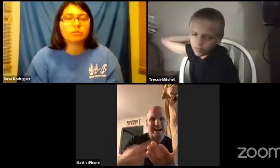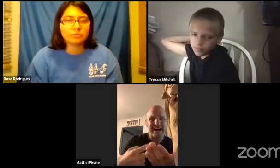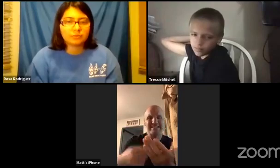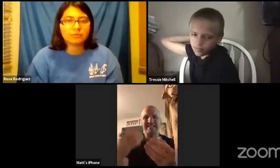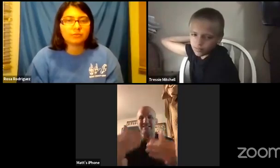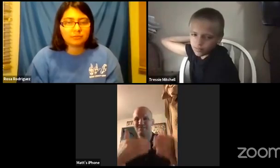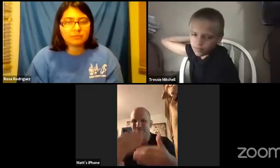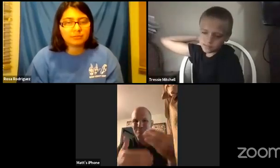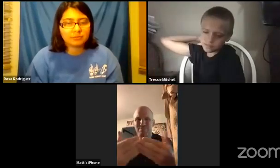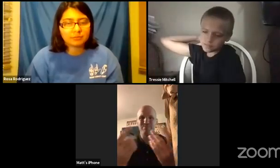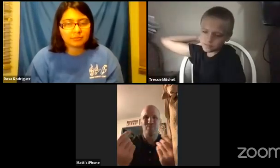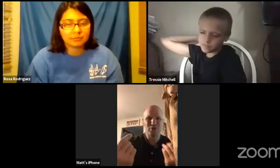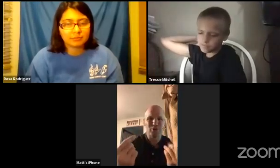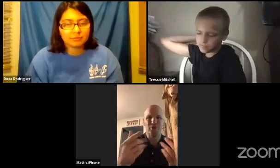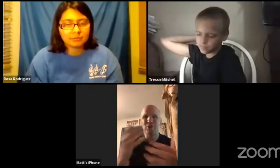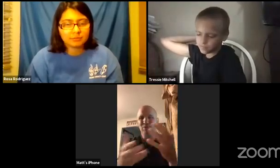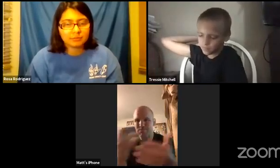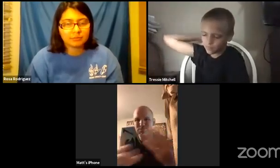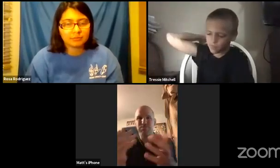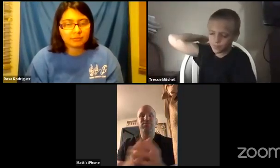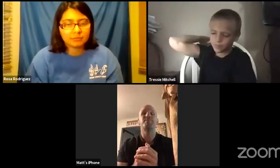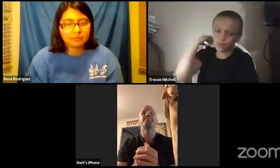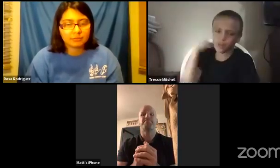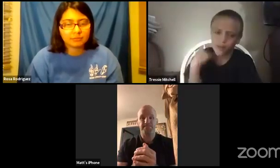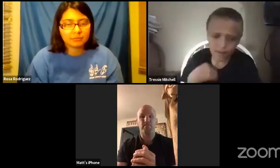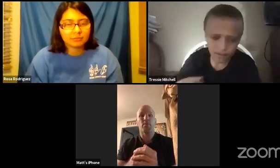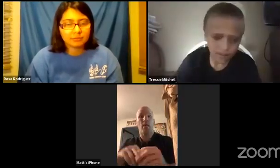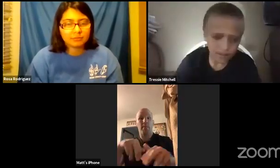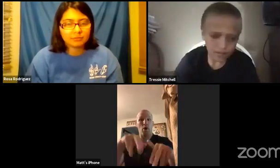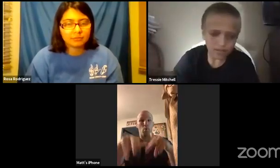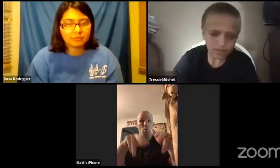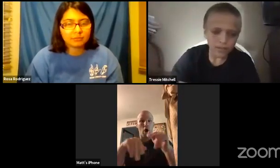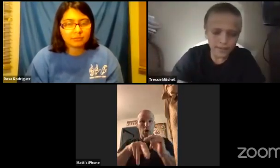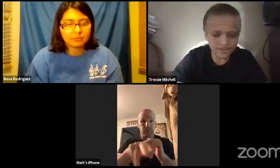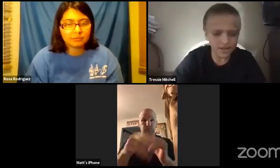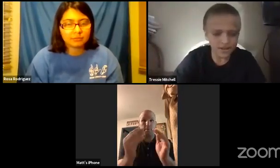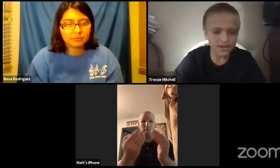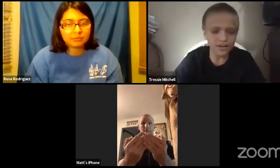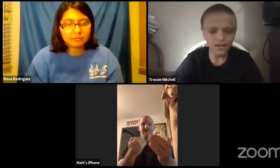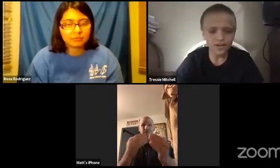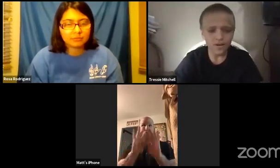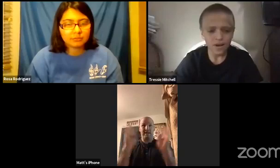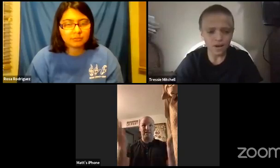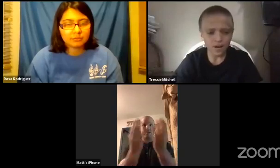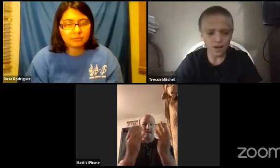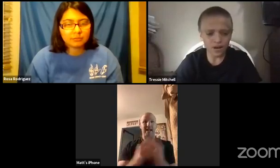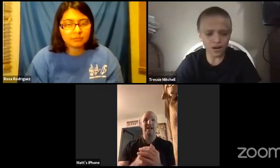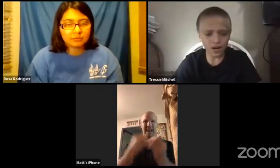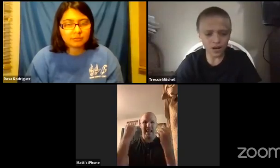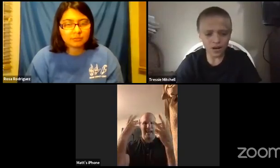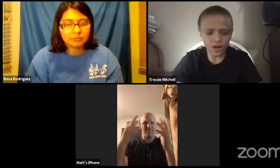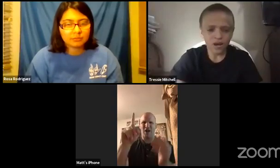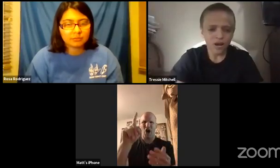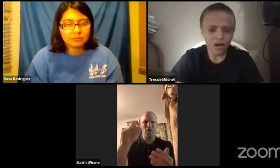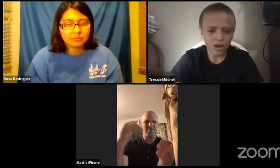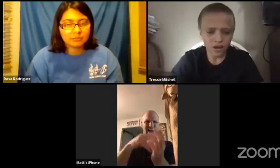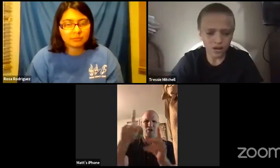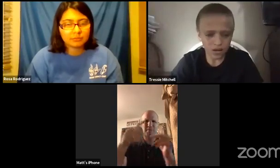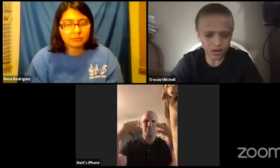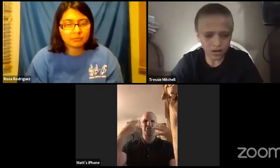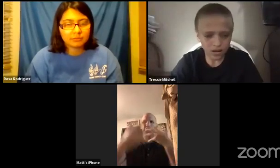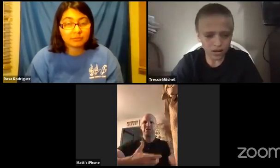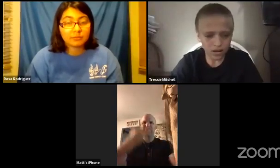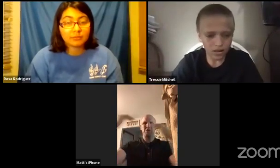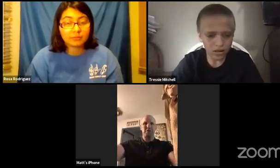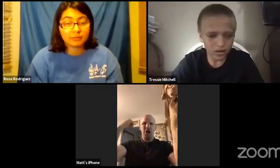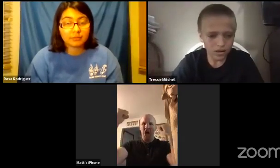hearing people, but like the coach, I can't listen or do the coaching once I get out there, right? So before